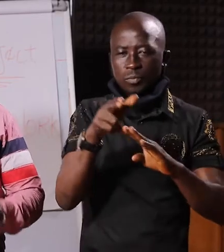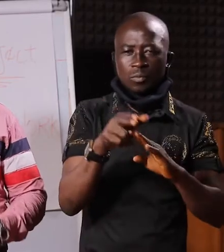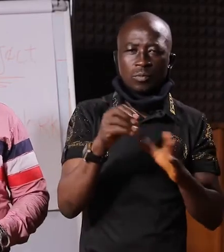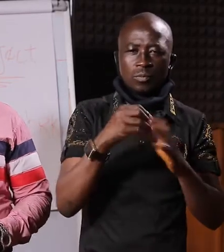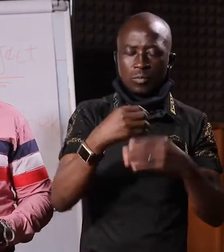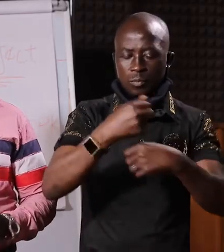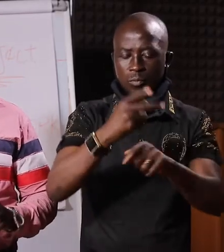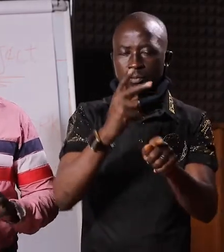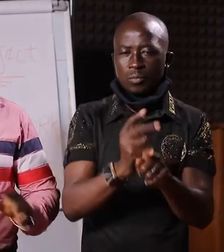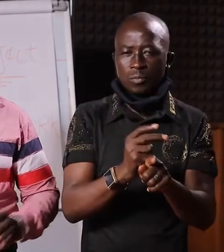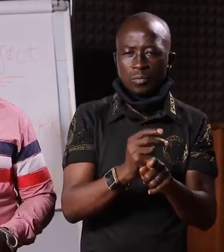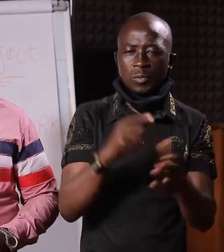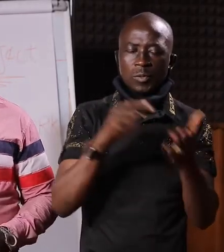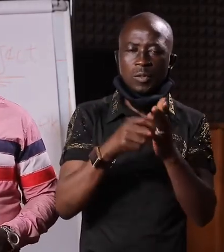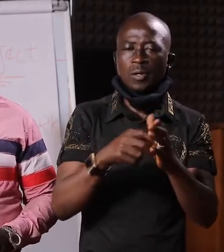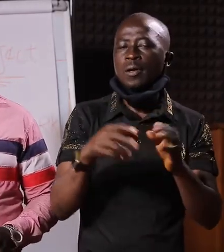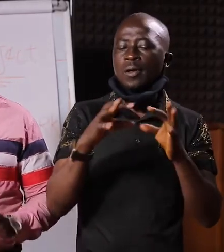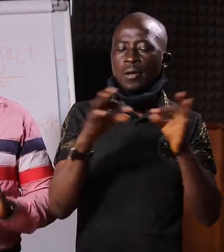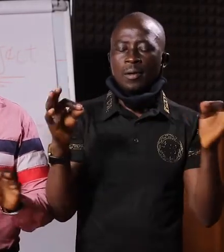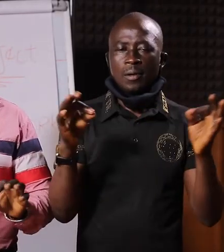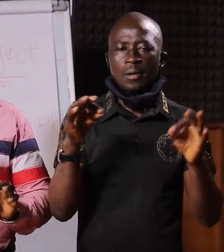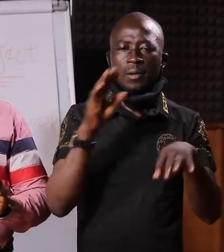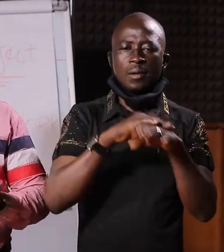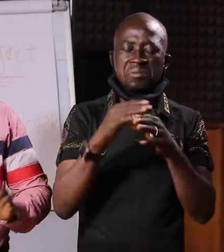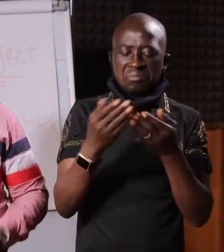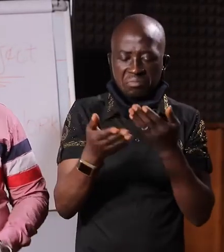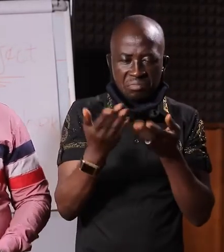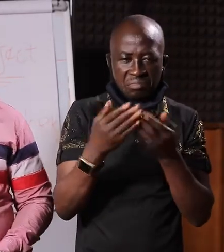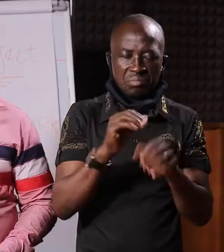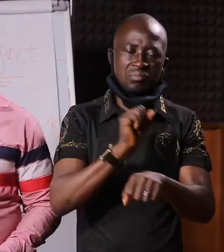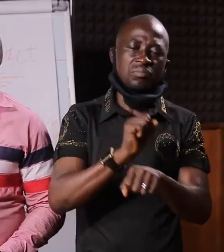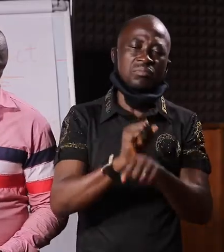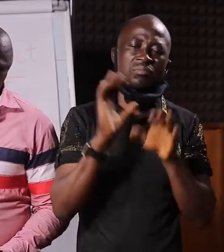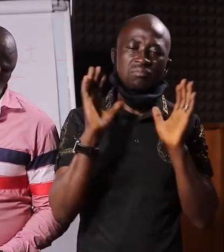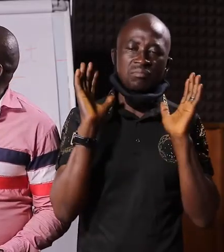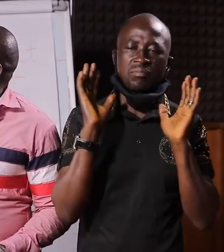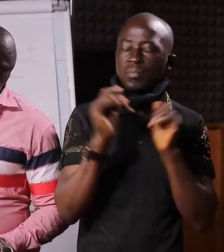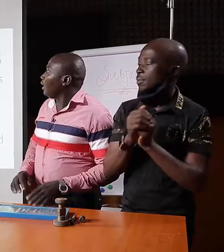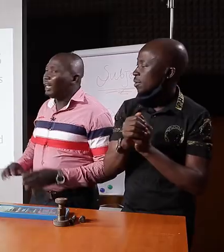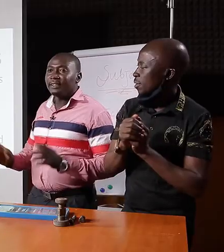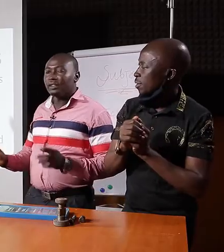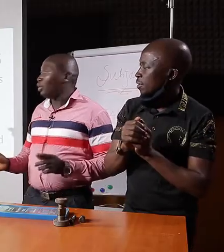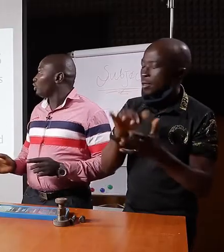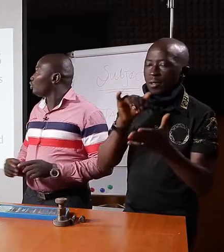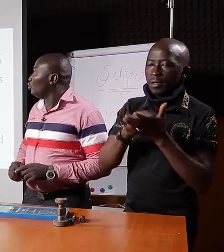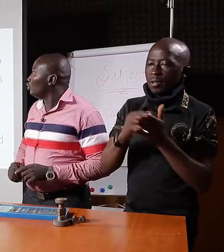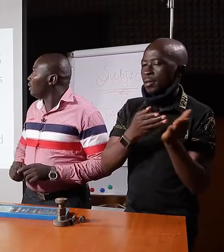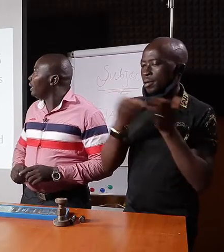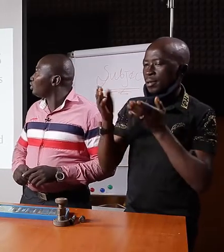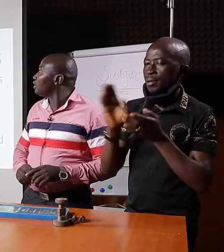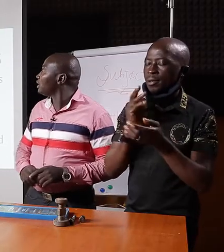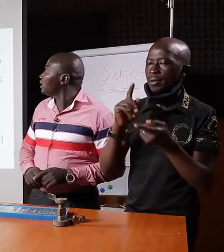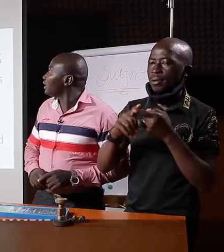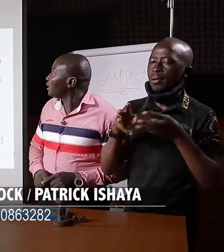or produce these threads on a simple workpiece. Now that takes us to